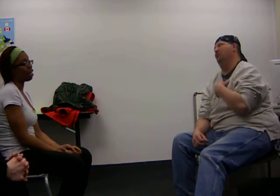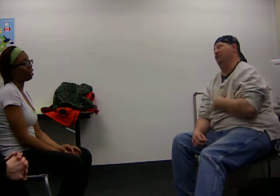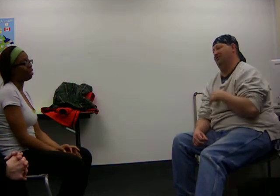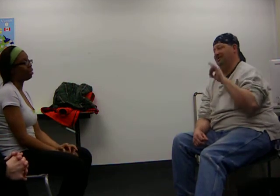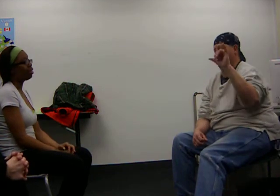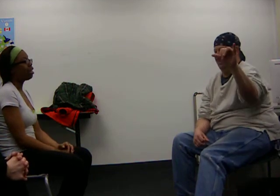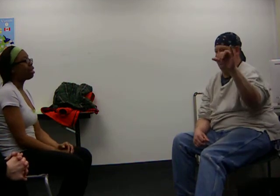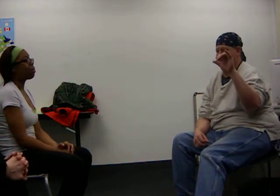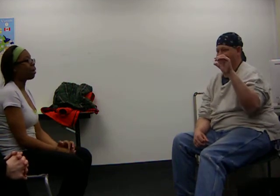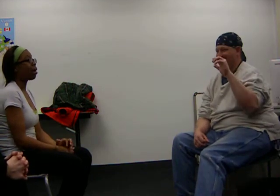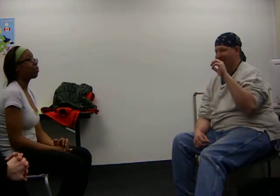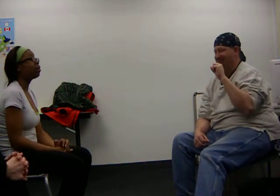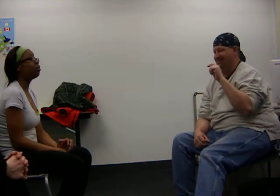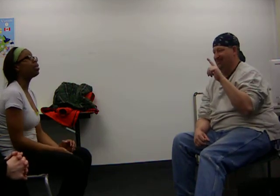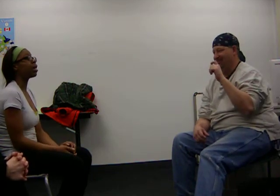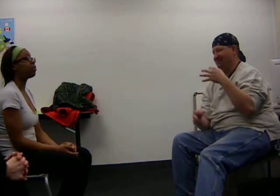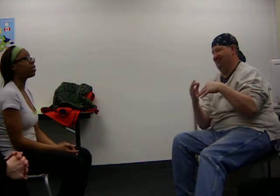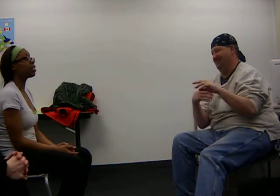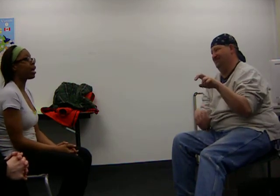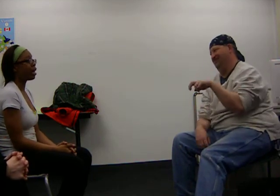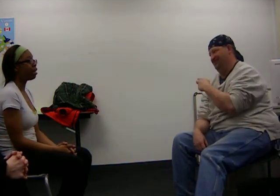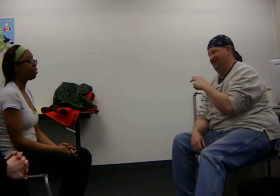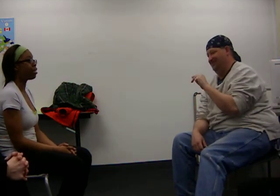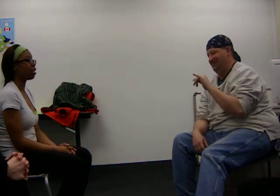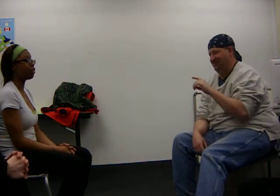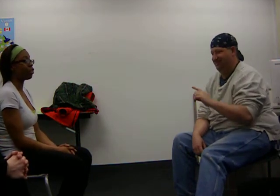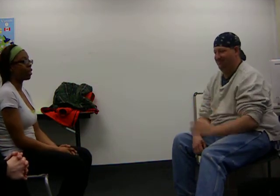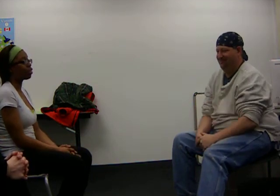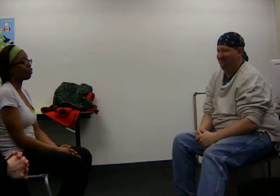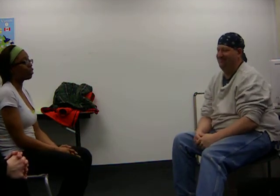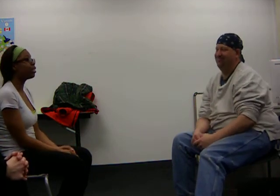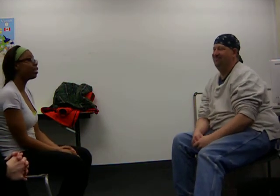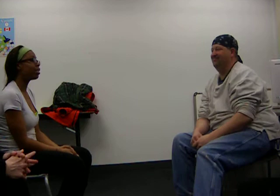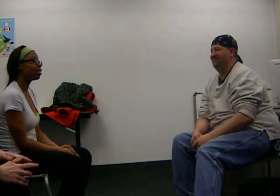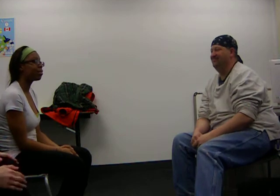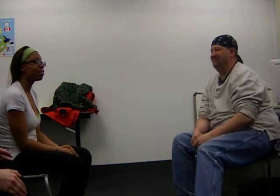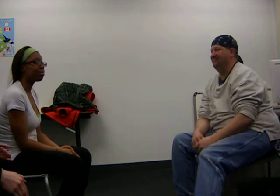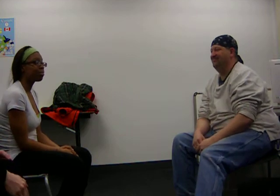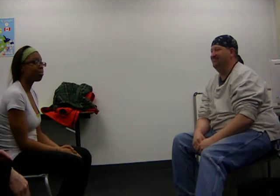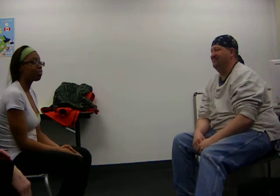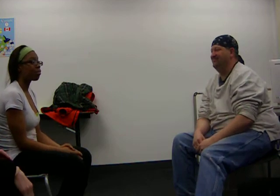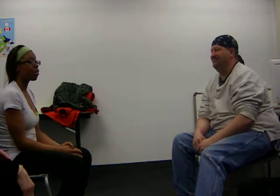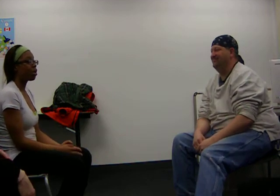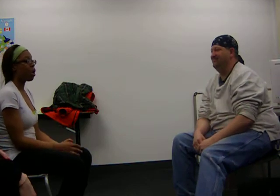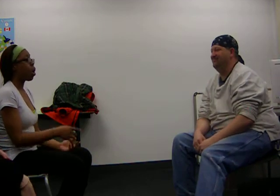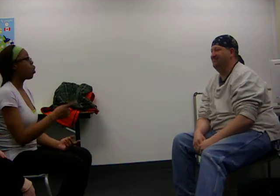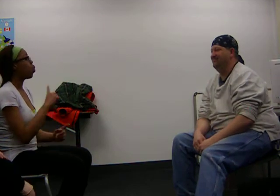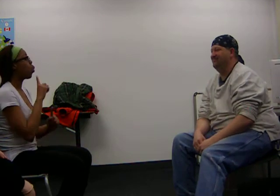NCIE. But I really wish I would have stayed instead of transferring. So when did you meet Dan?